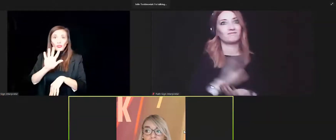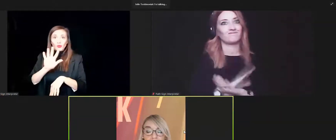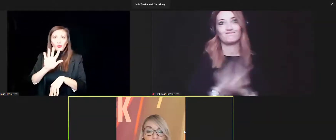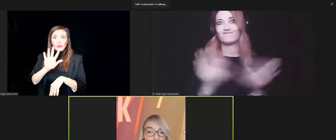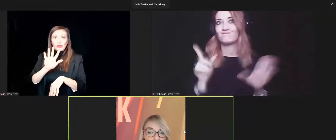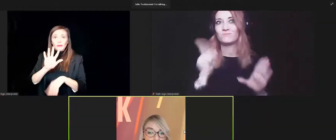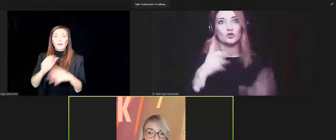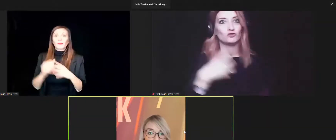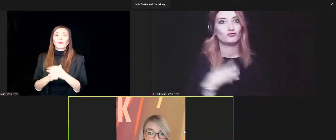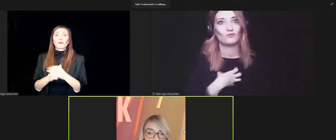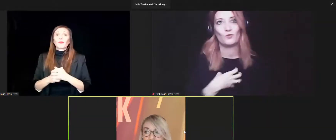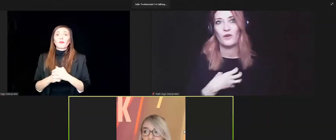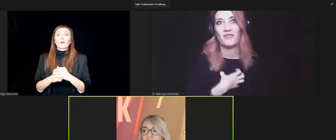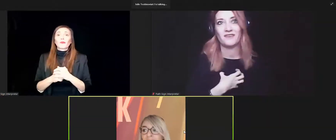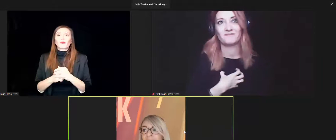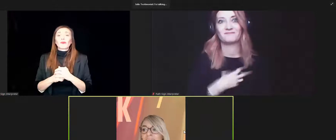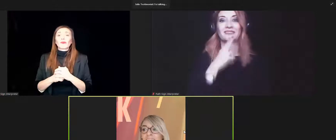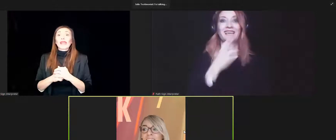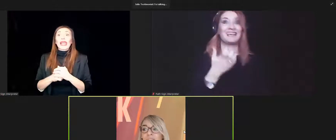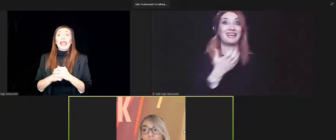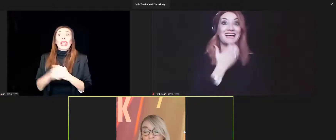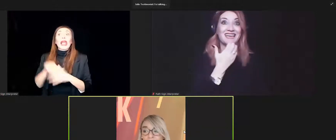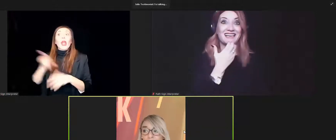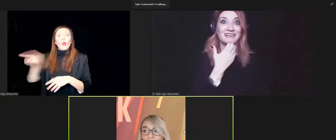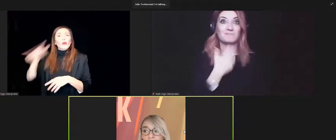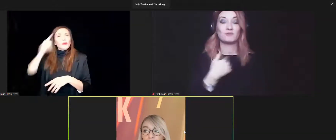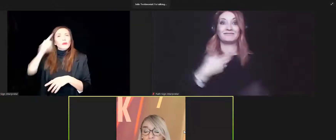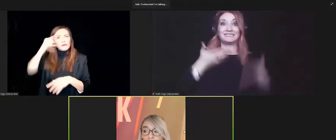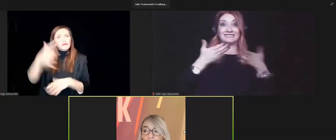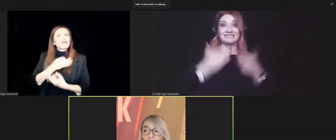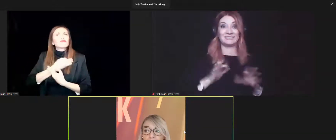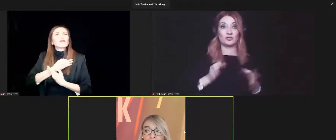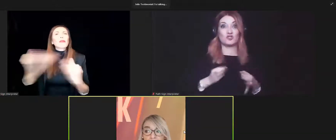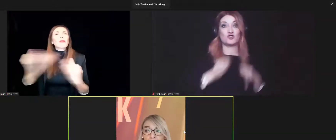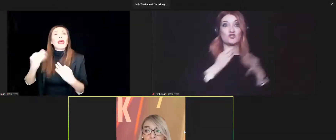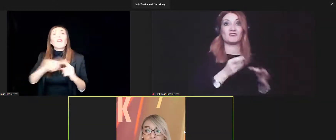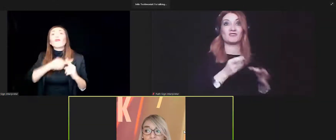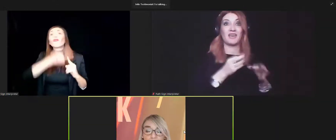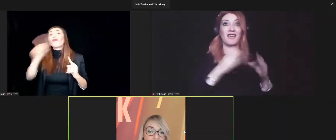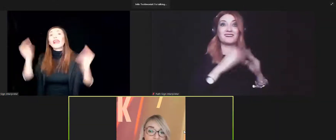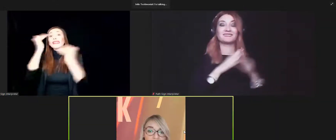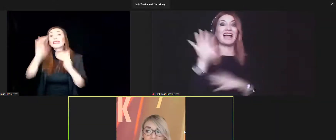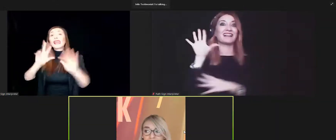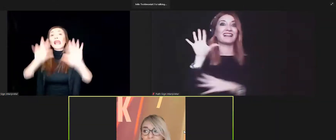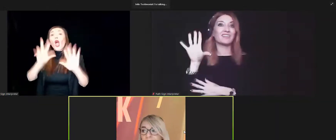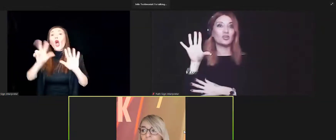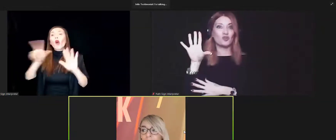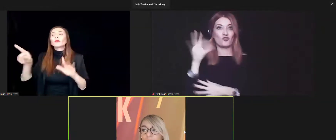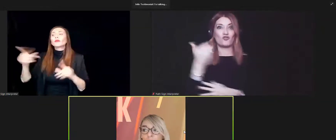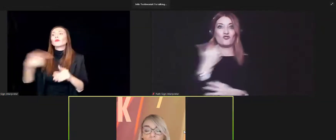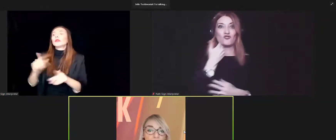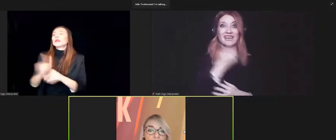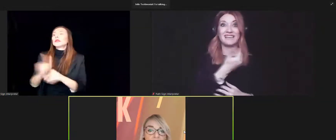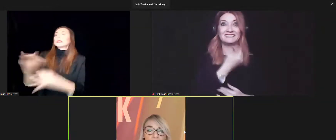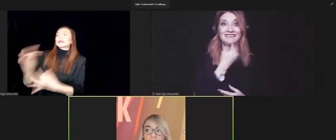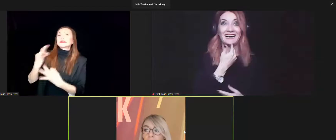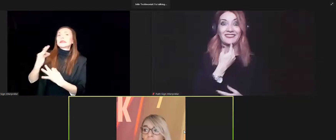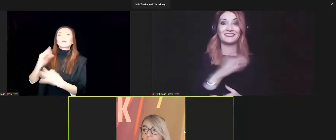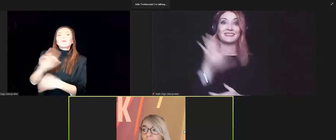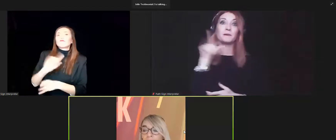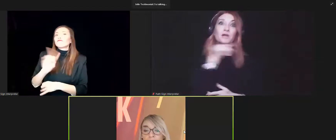9, I go to my office to train or have training